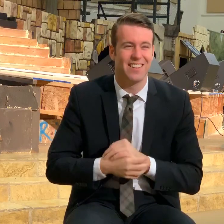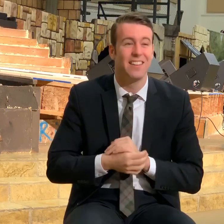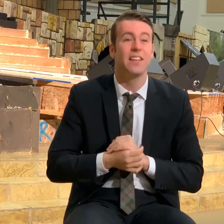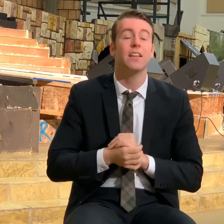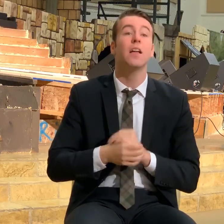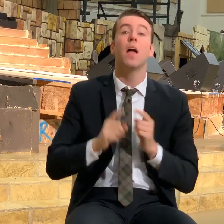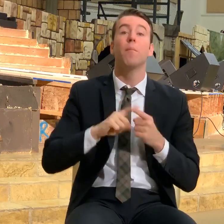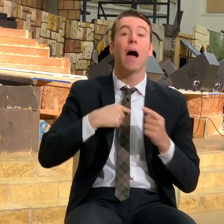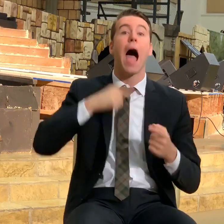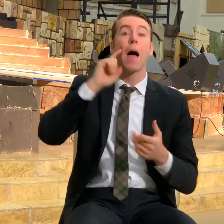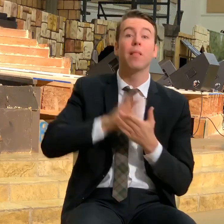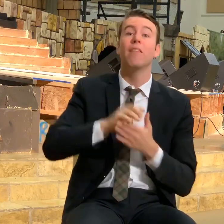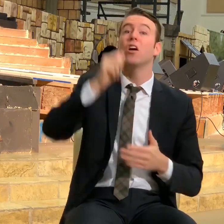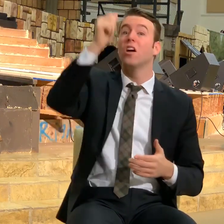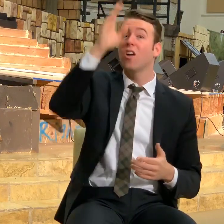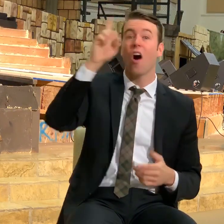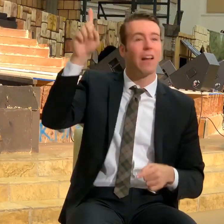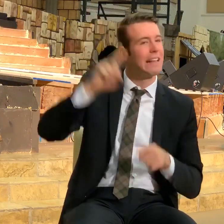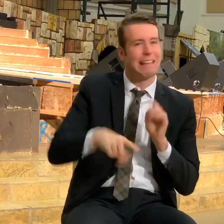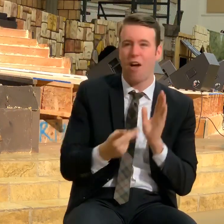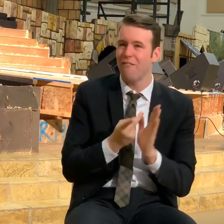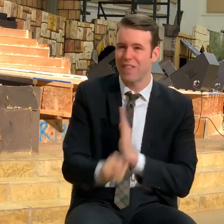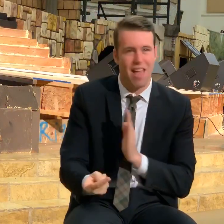But I still believe in a God that cannot fail.